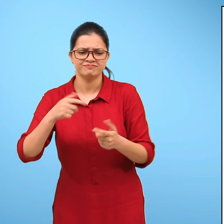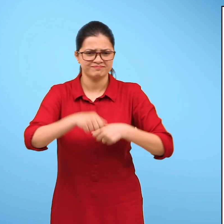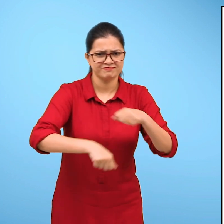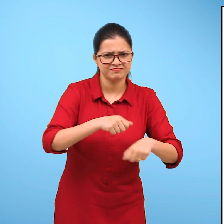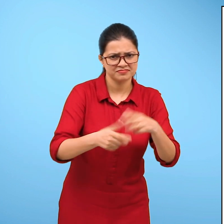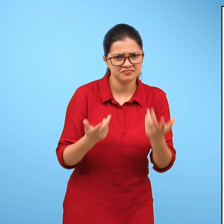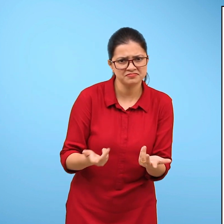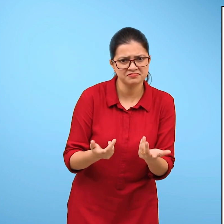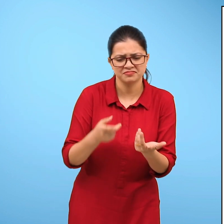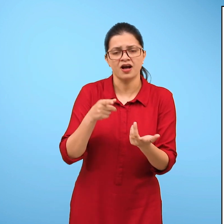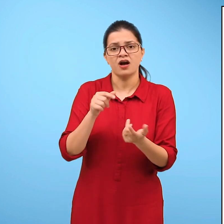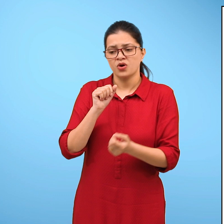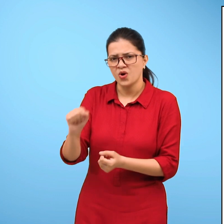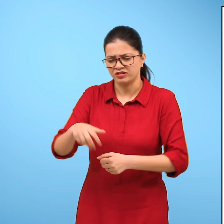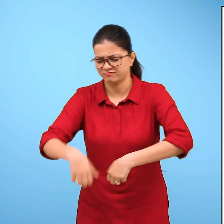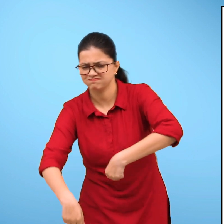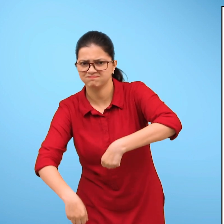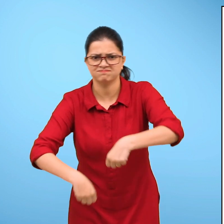creep, crawl,